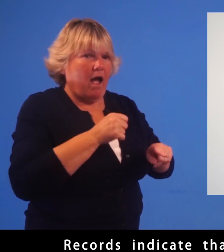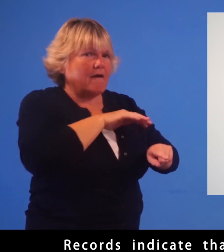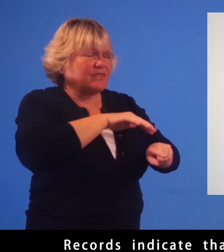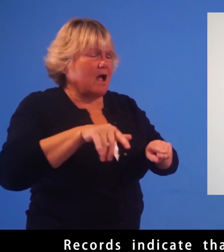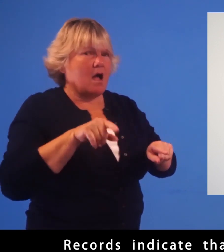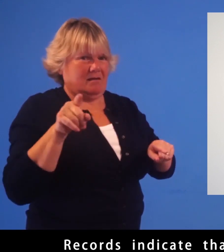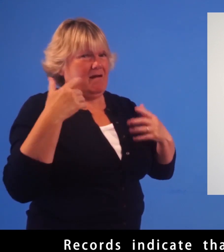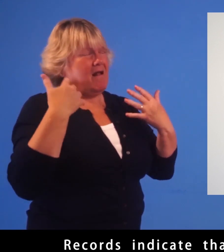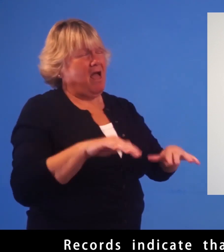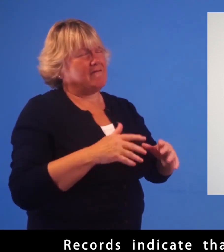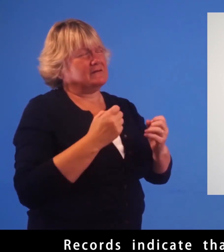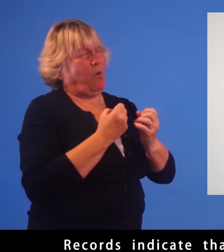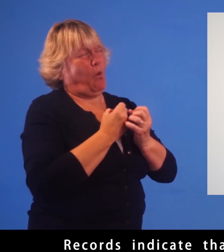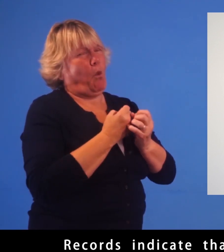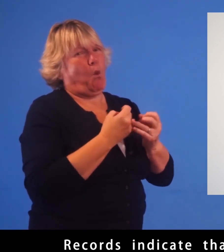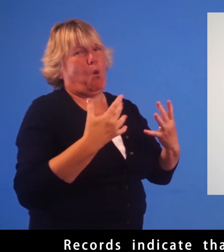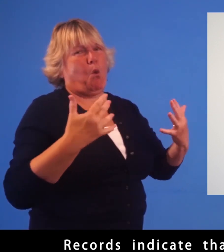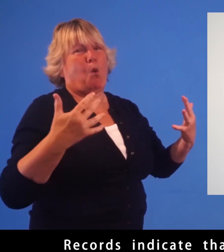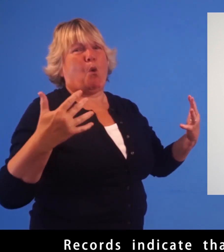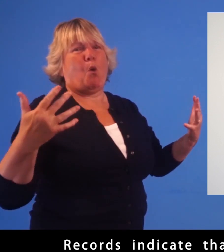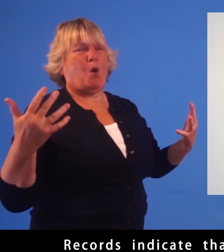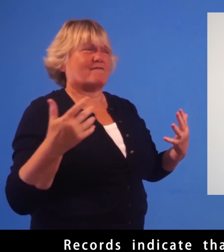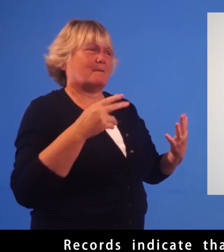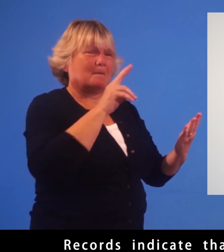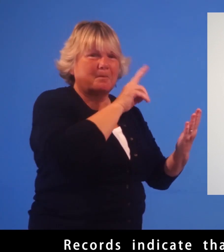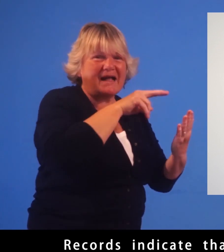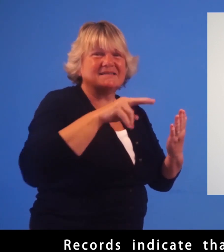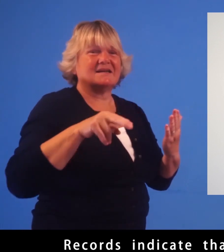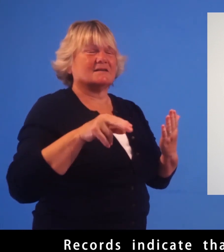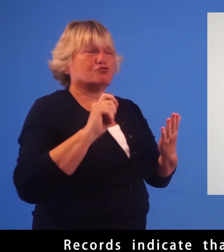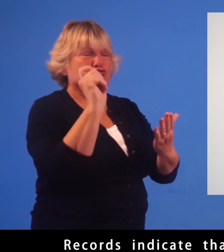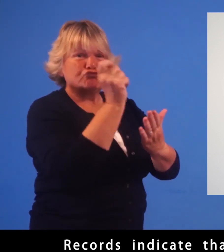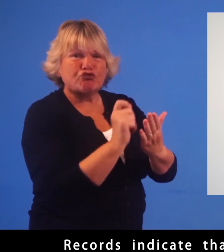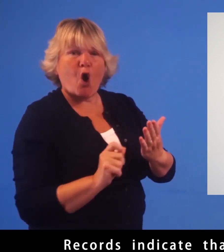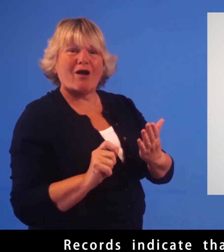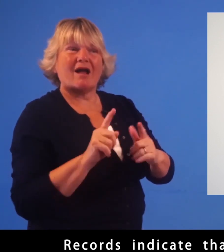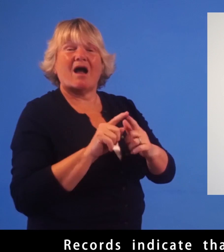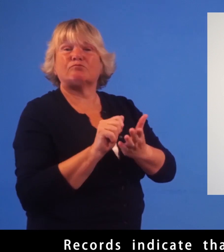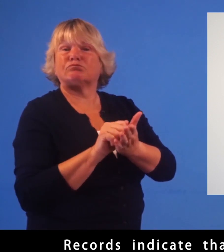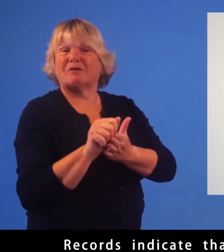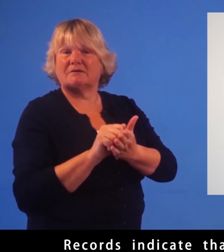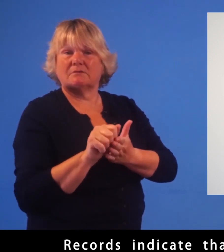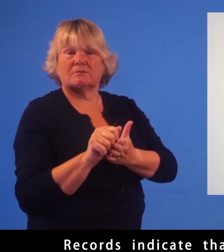Records indicate that he left a substantial body of paintings, drawings and prints,